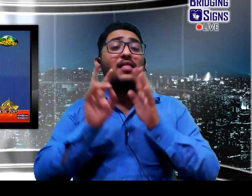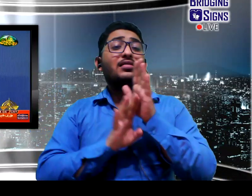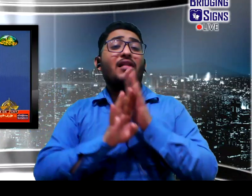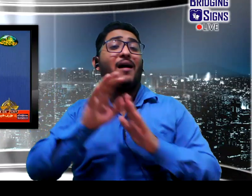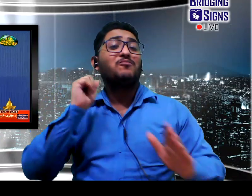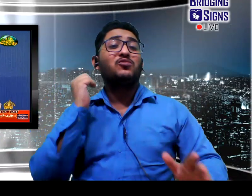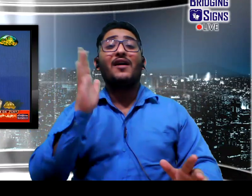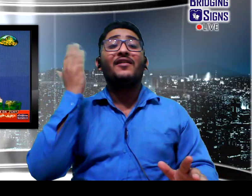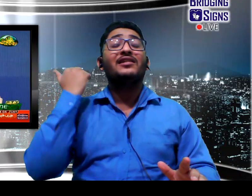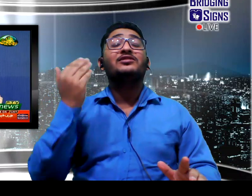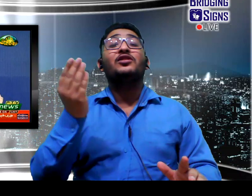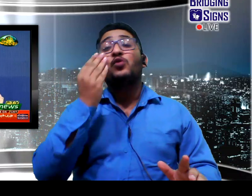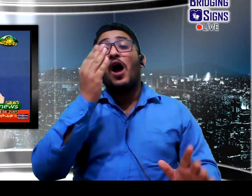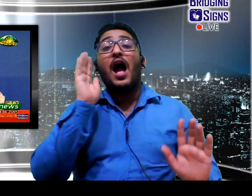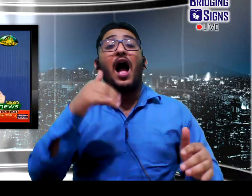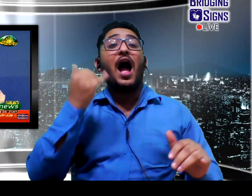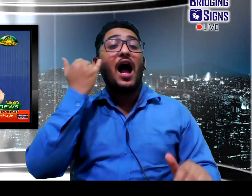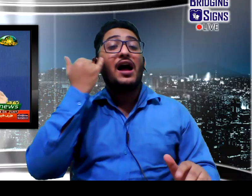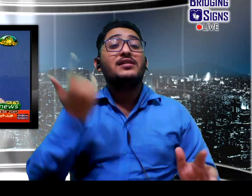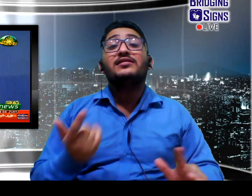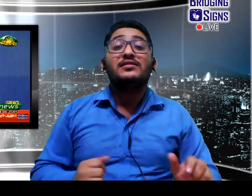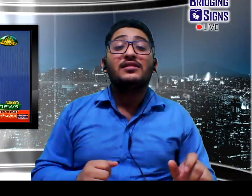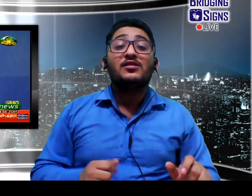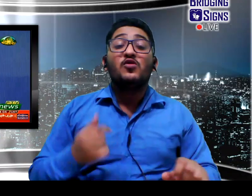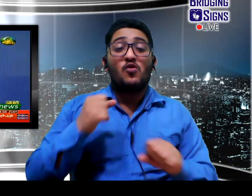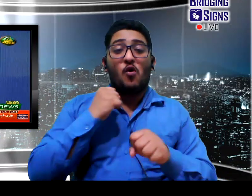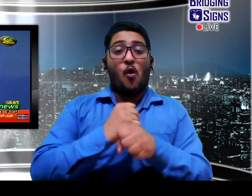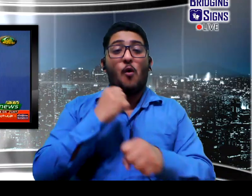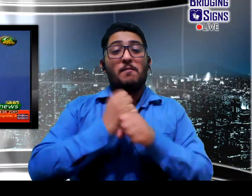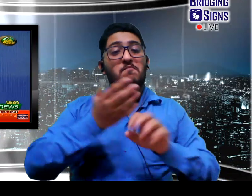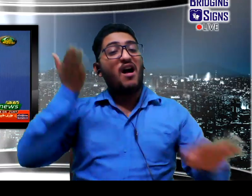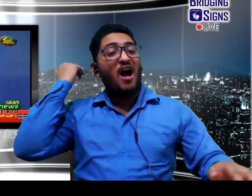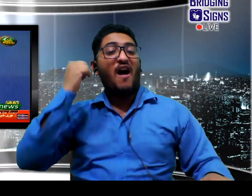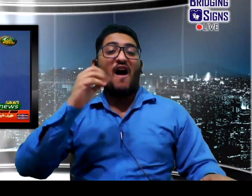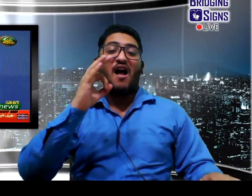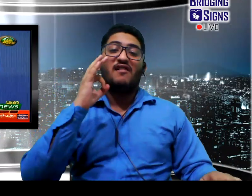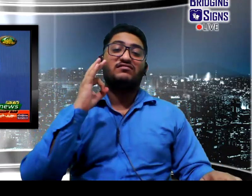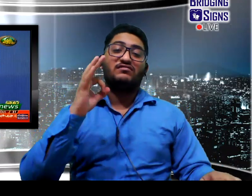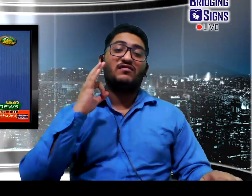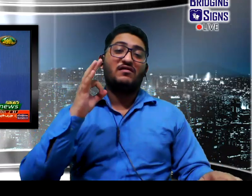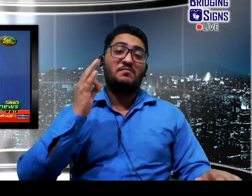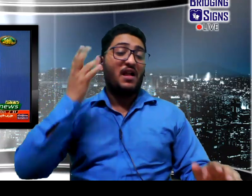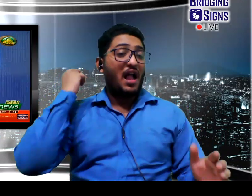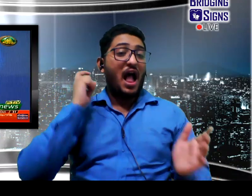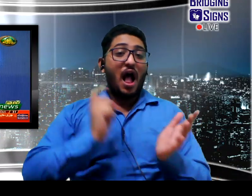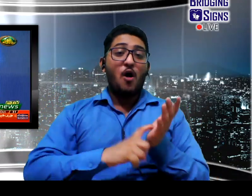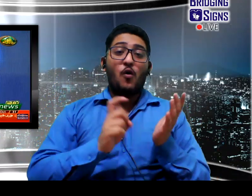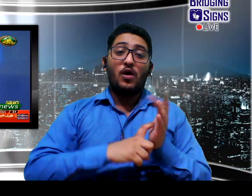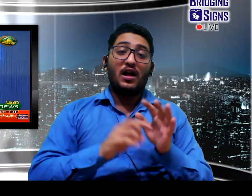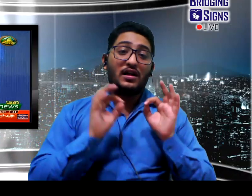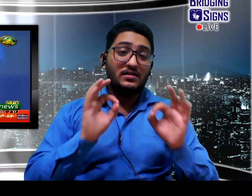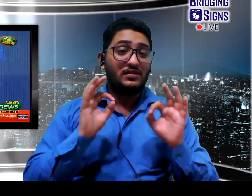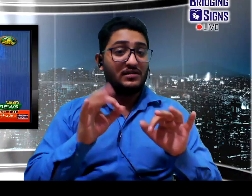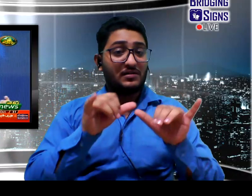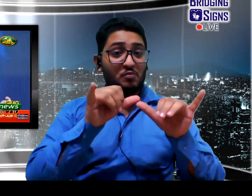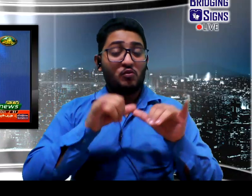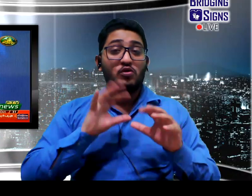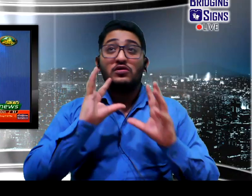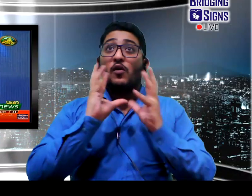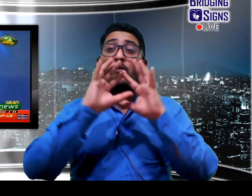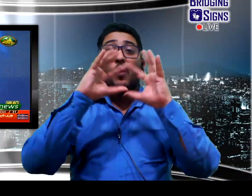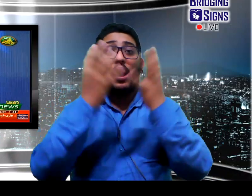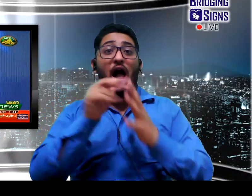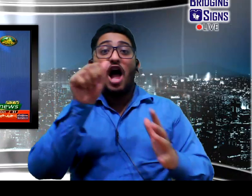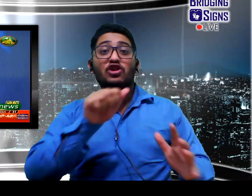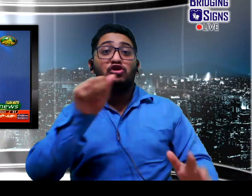had one of the best governance systems. Our bureaucracy was considered the best in